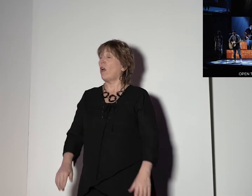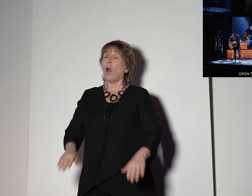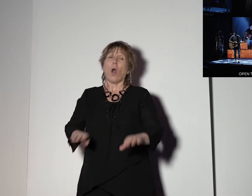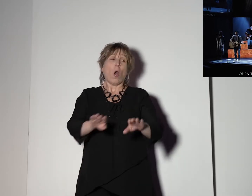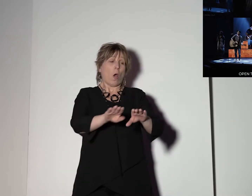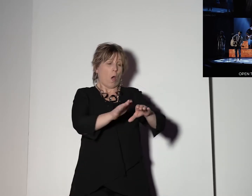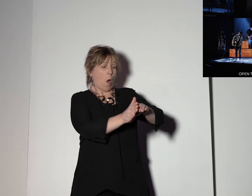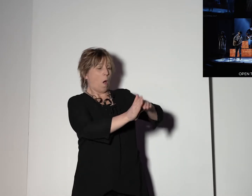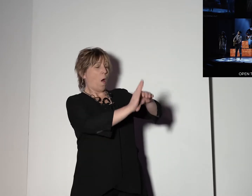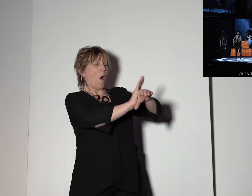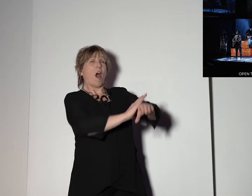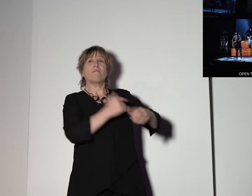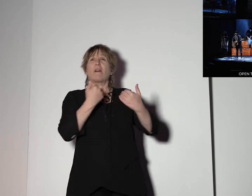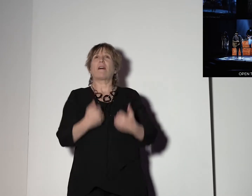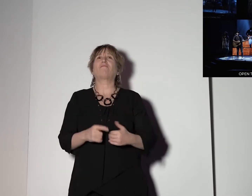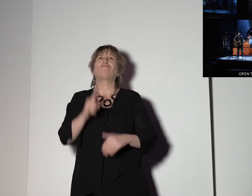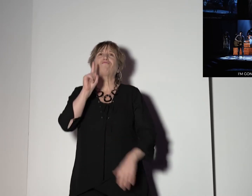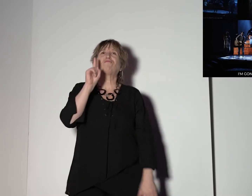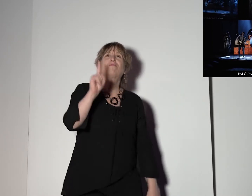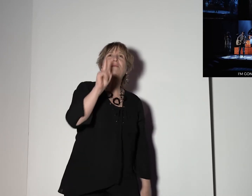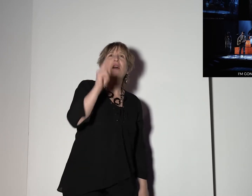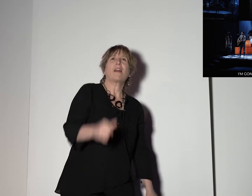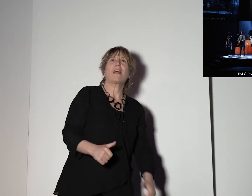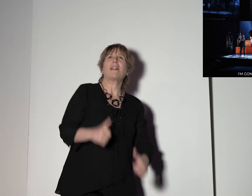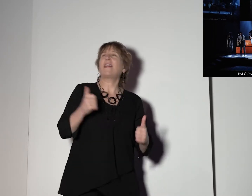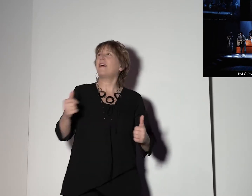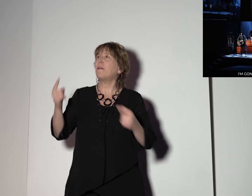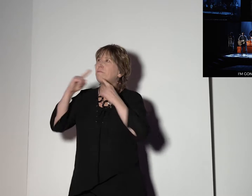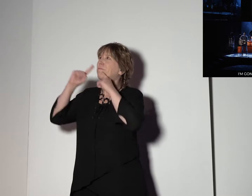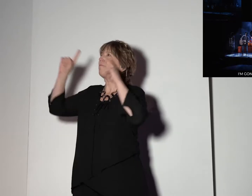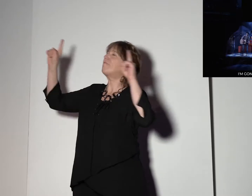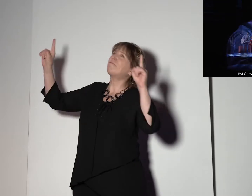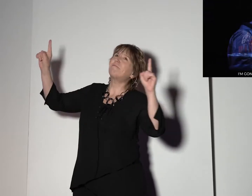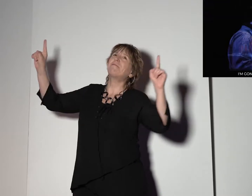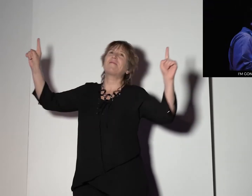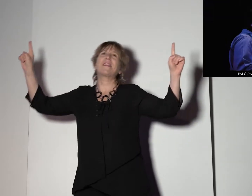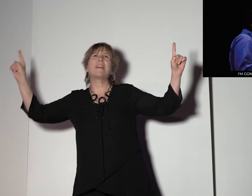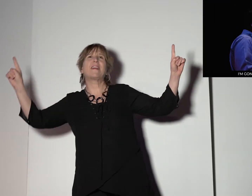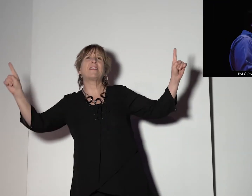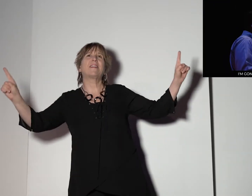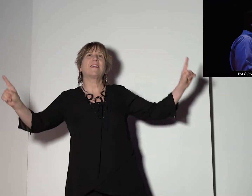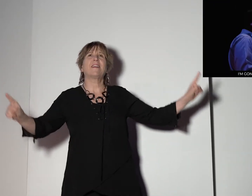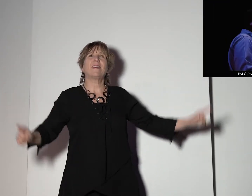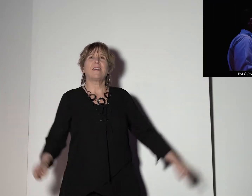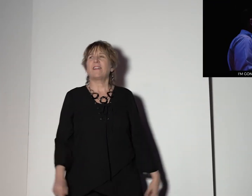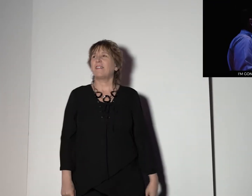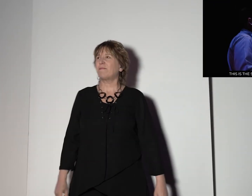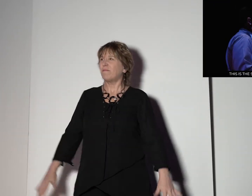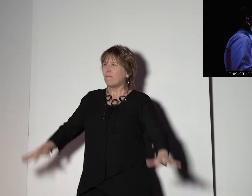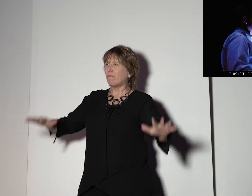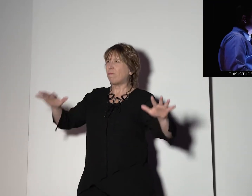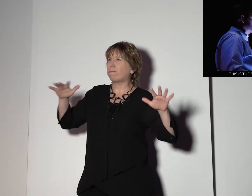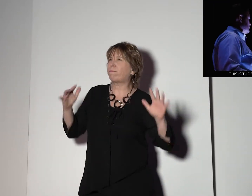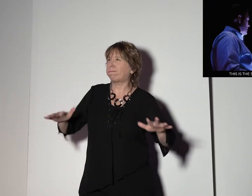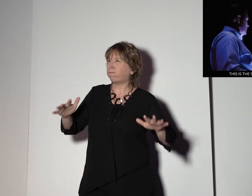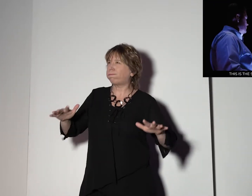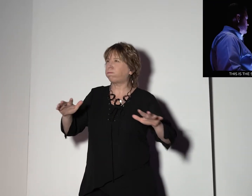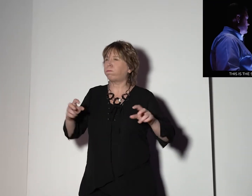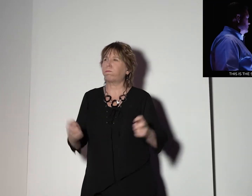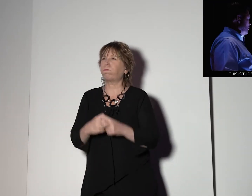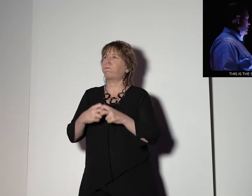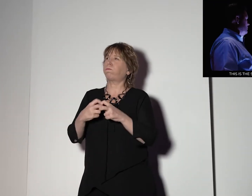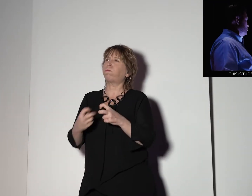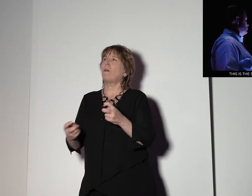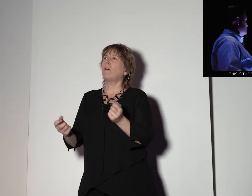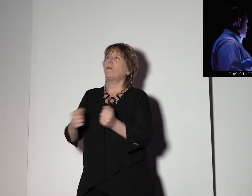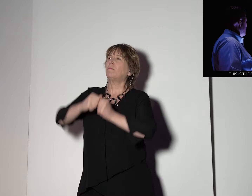Open the grave, I'm coming out. I'm gonna live again. This is the sound